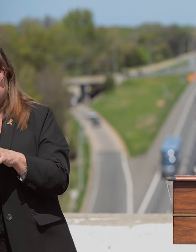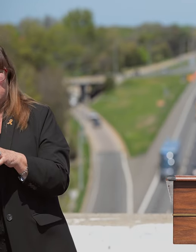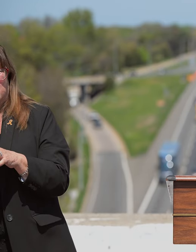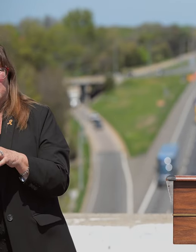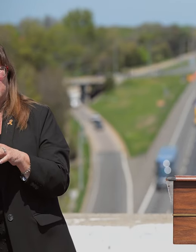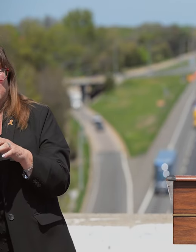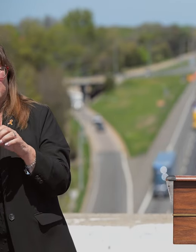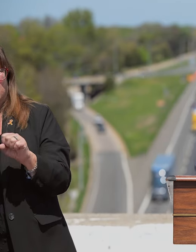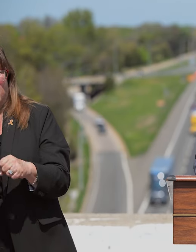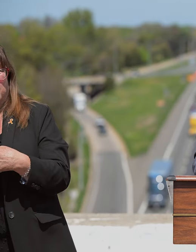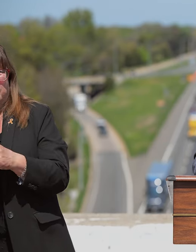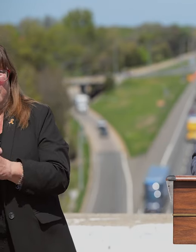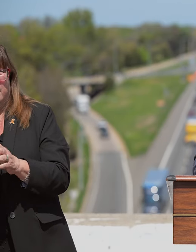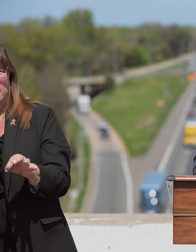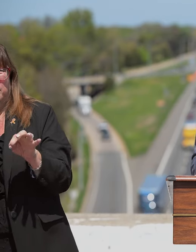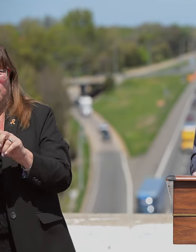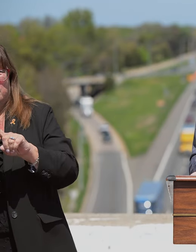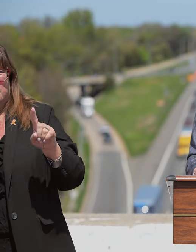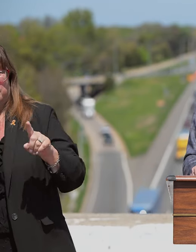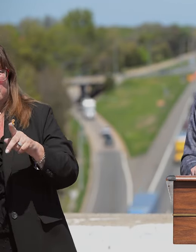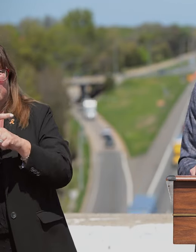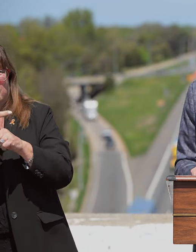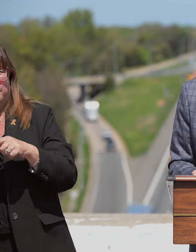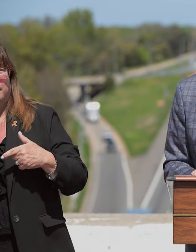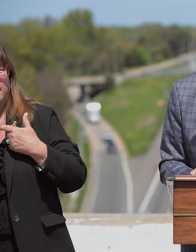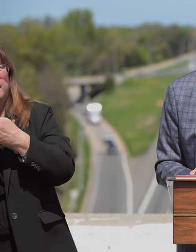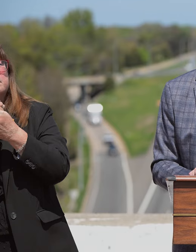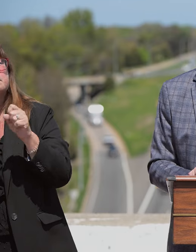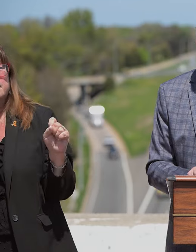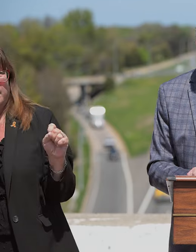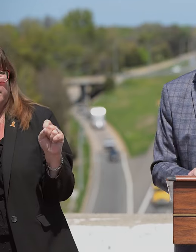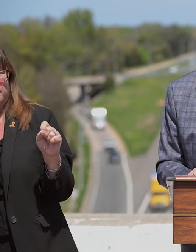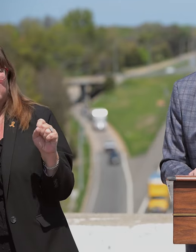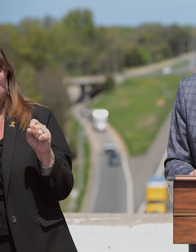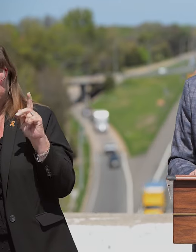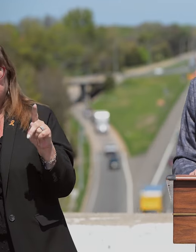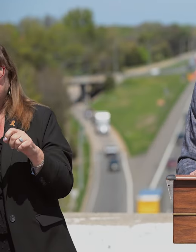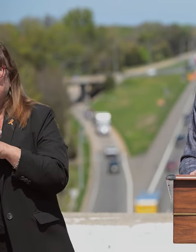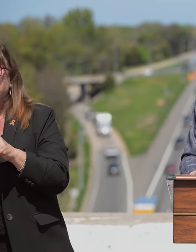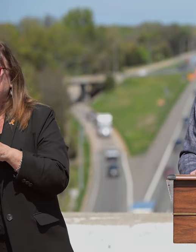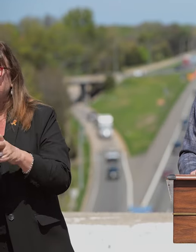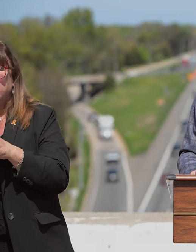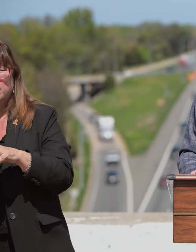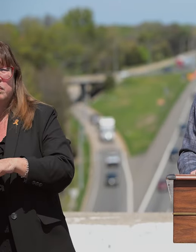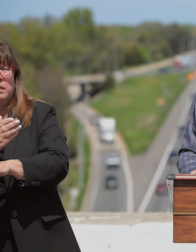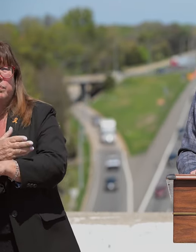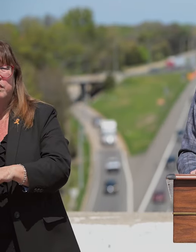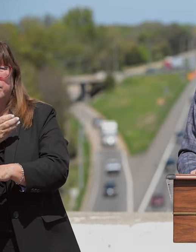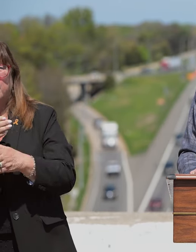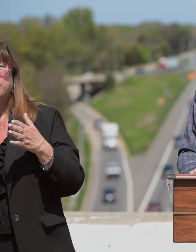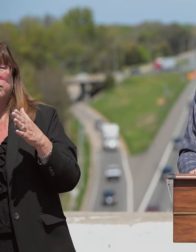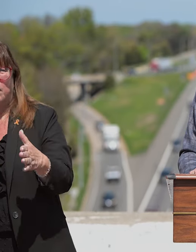significant difference in safeguarding the lives of those who work tirelessly to improve our roadways. In